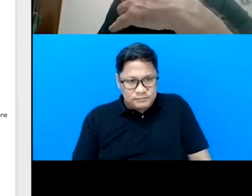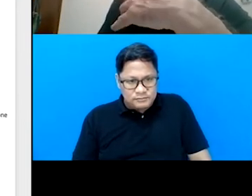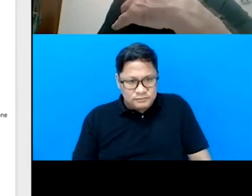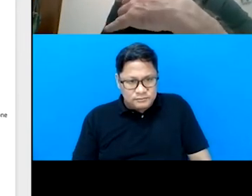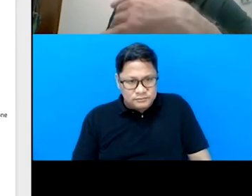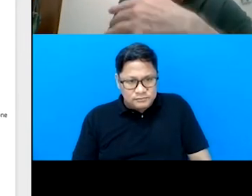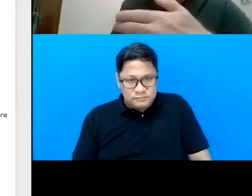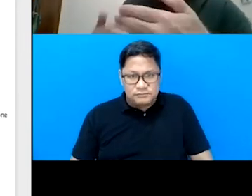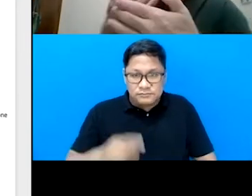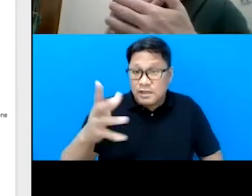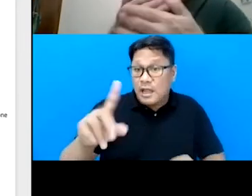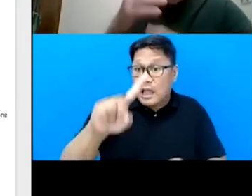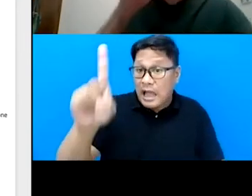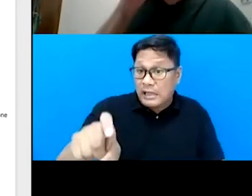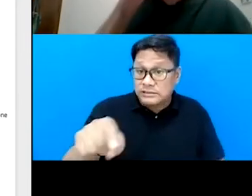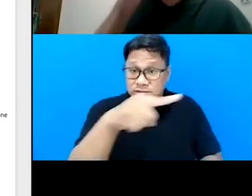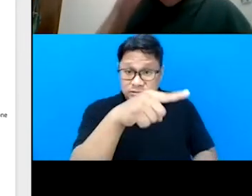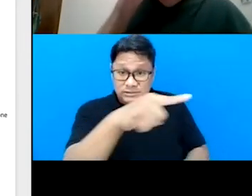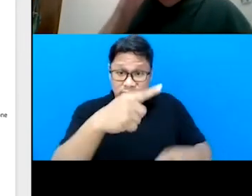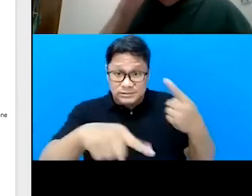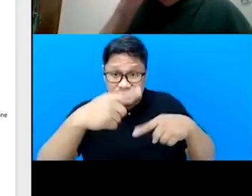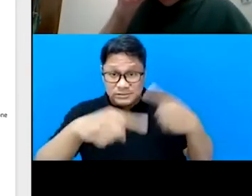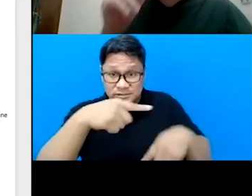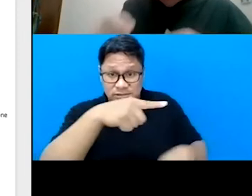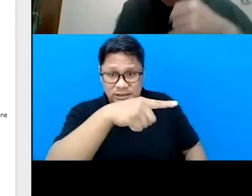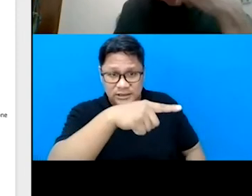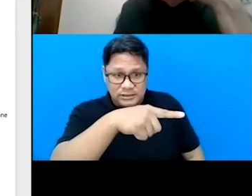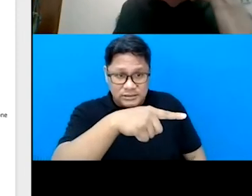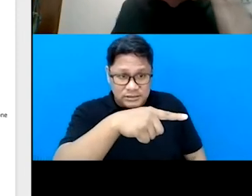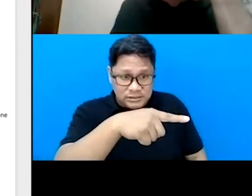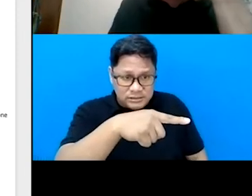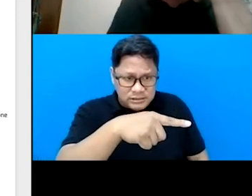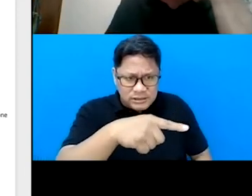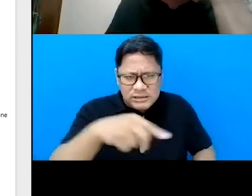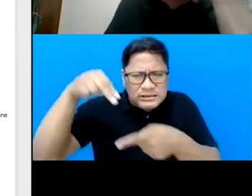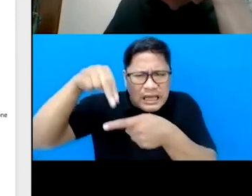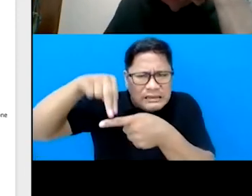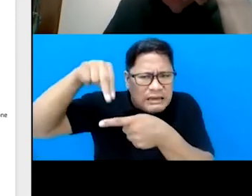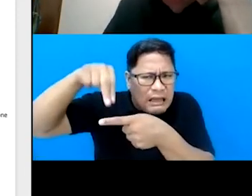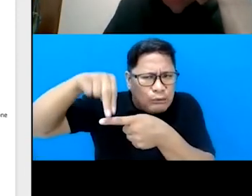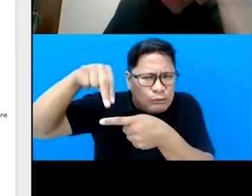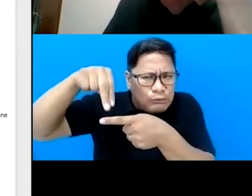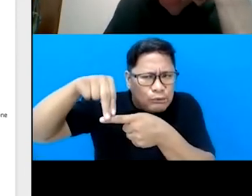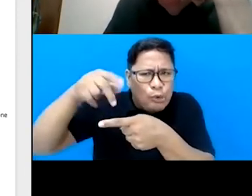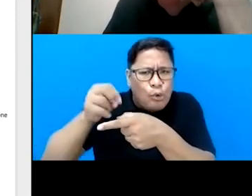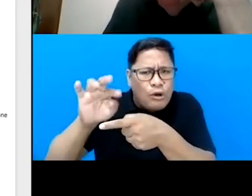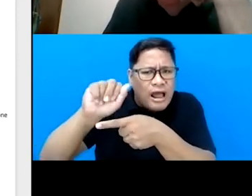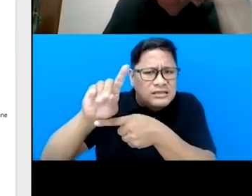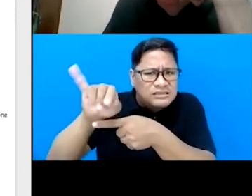So I want to ask about this sign. Is that like a noun or is it like an adjective?